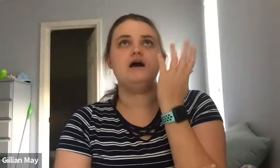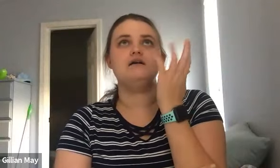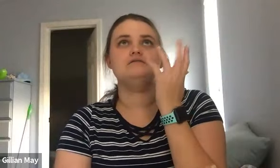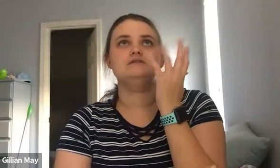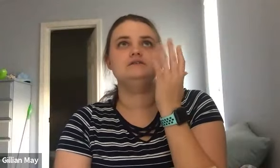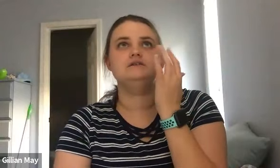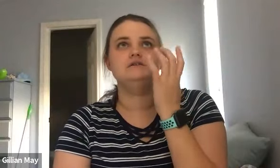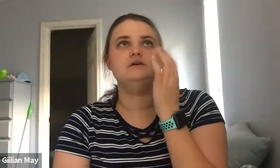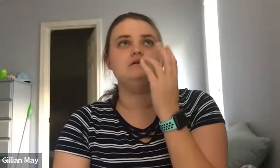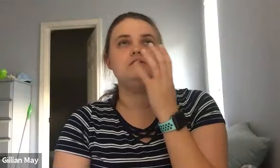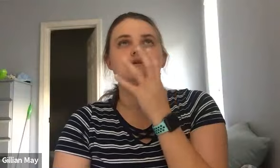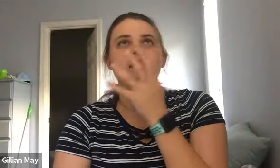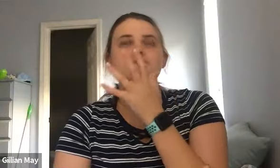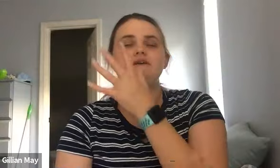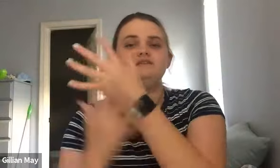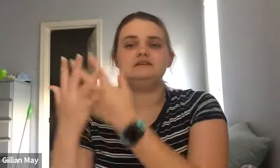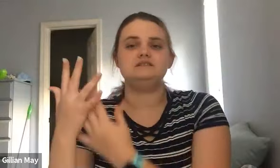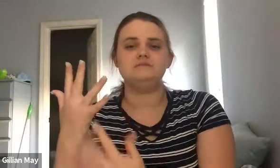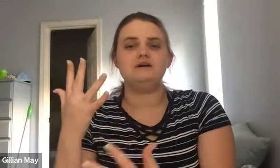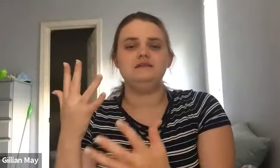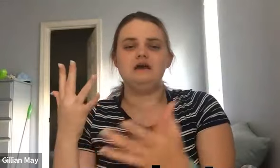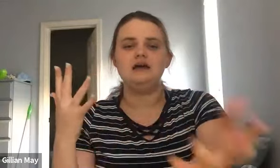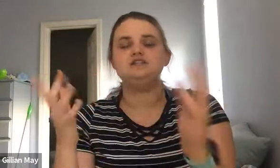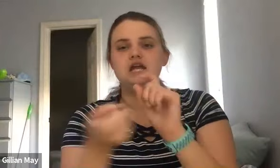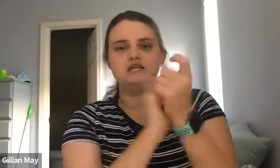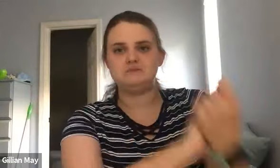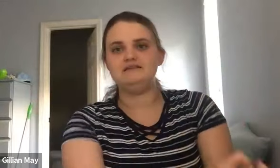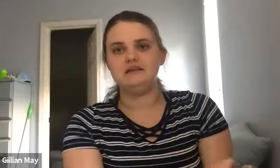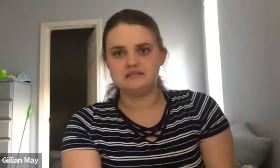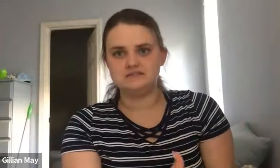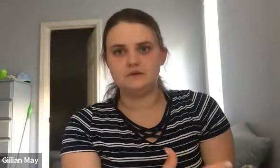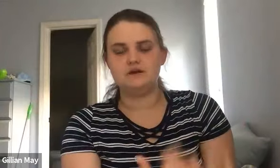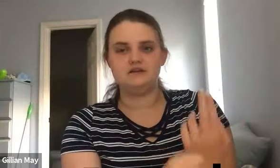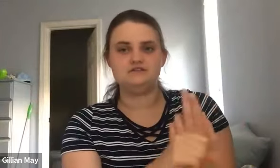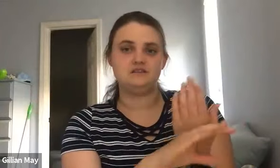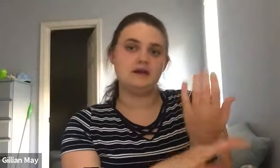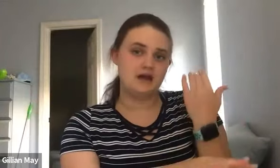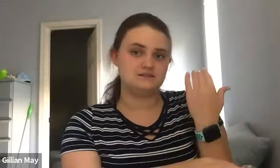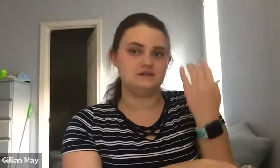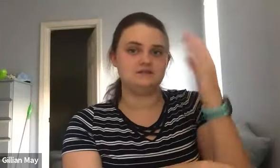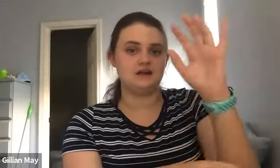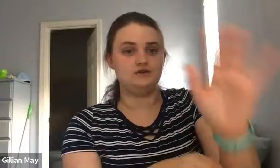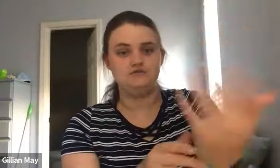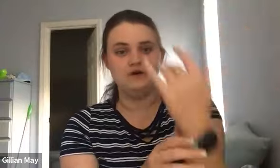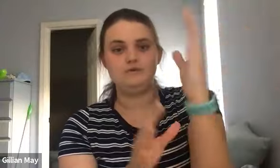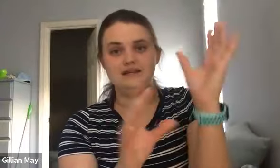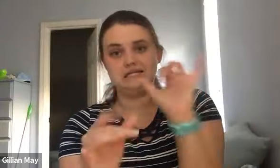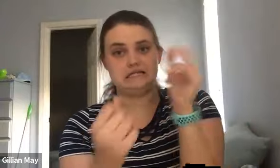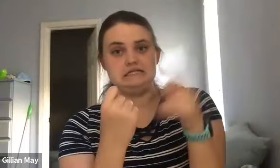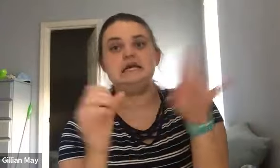have, I have like a list. And I had to change my list from what I used in the past because I got a new phone and it didn't